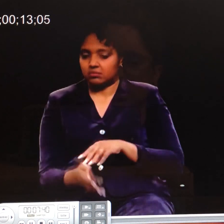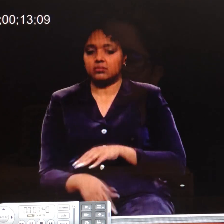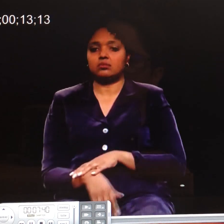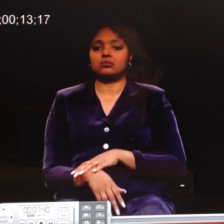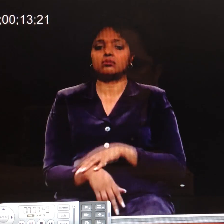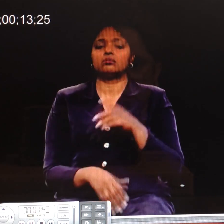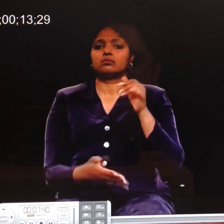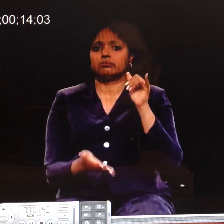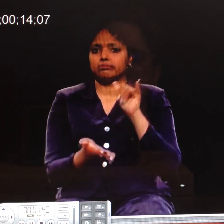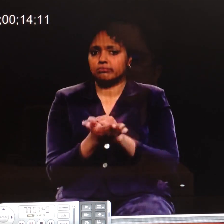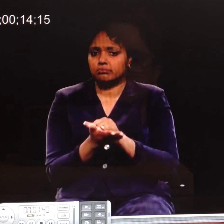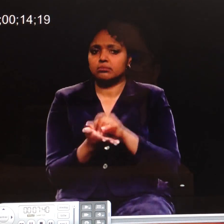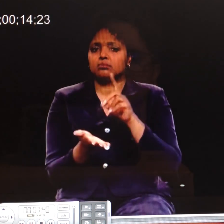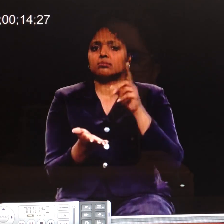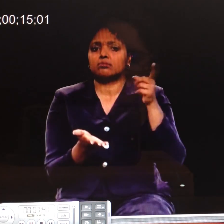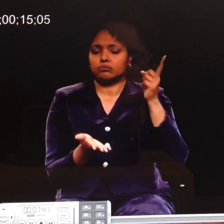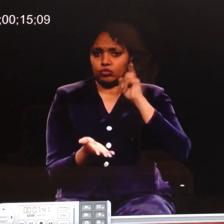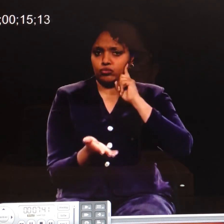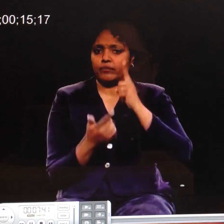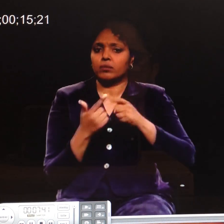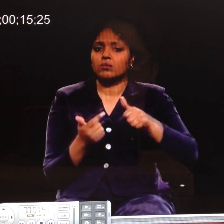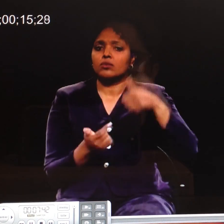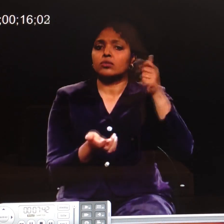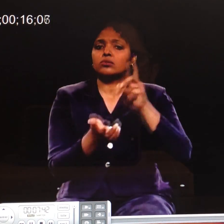They said, yes, please do.